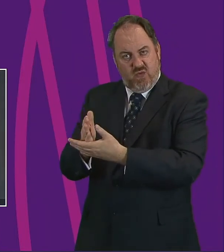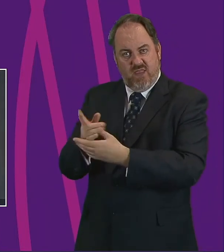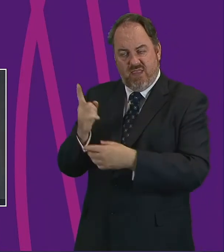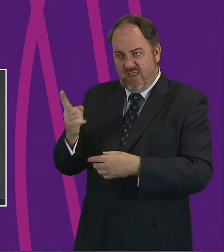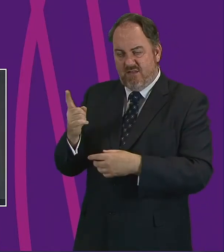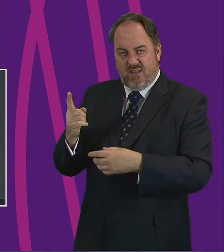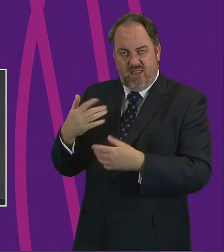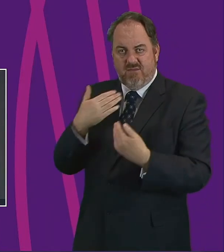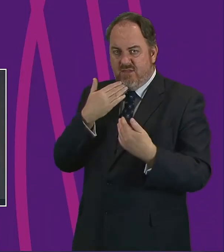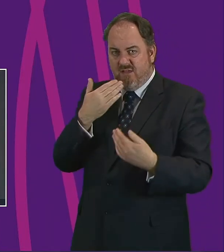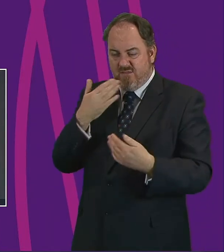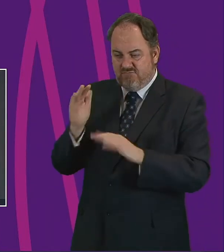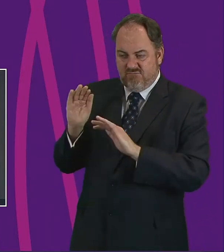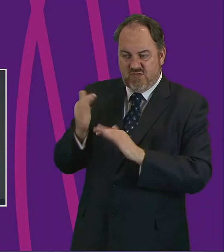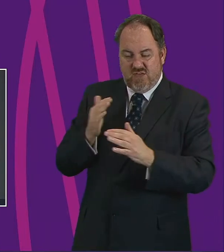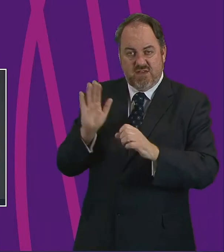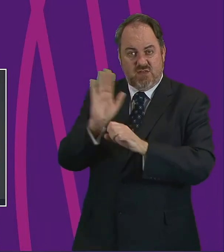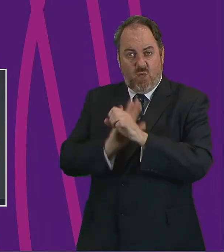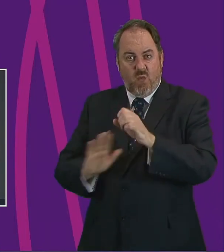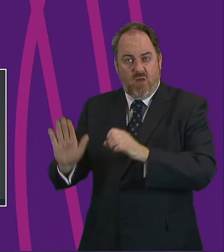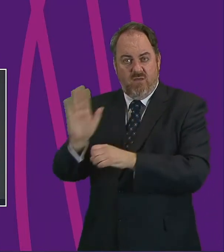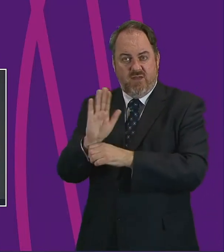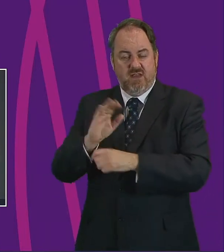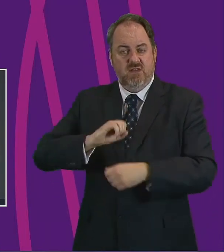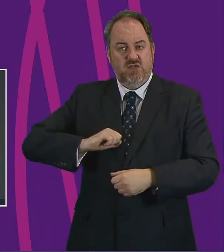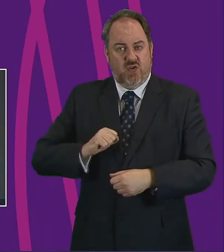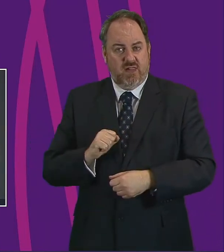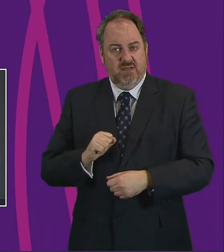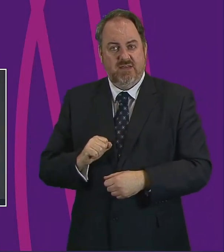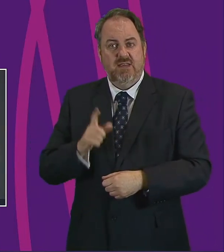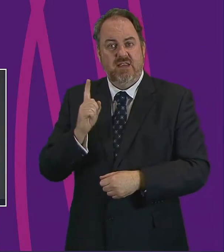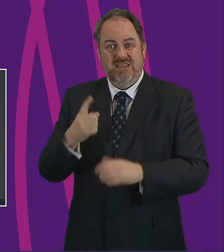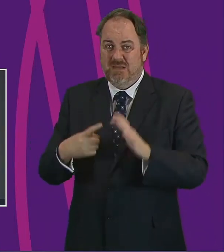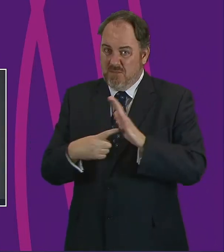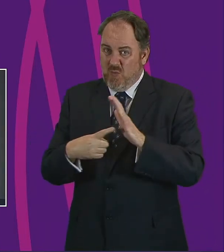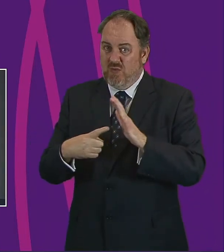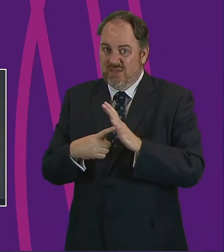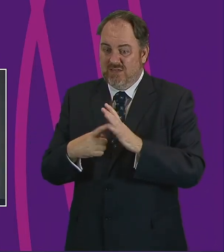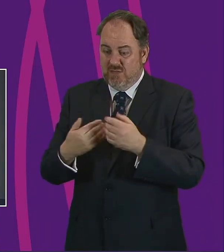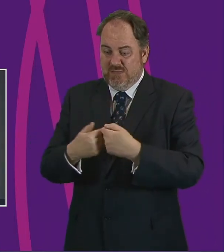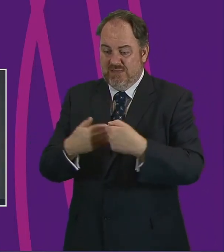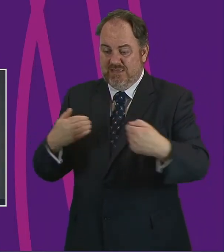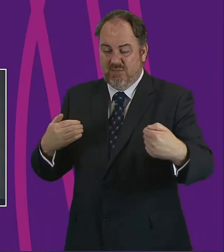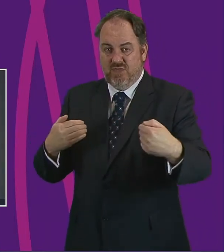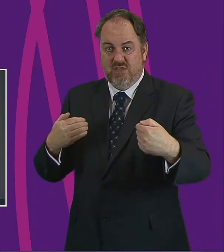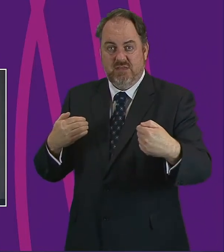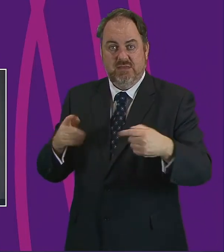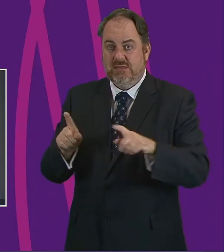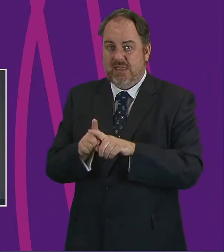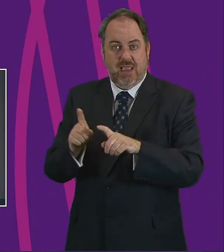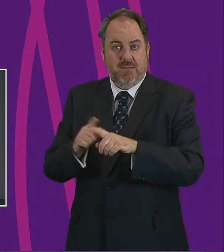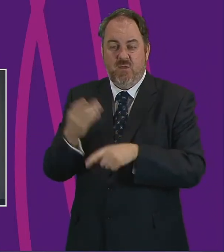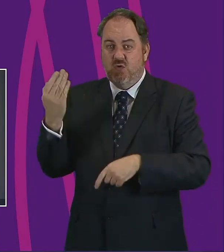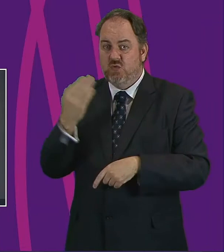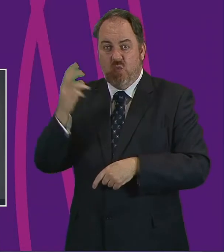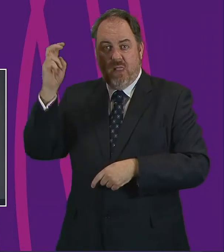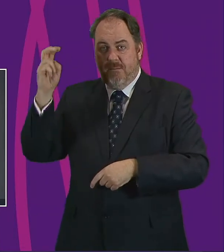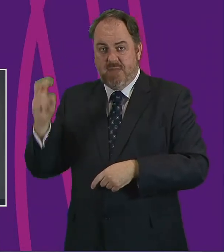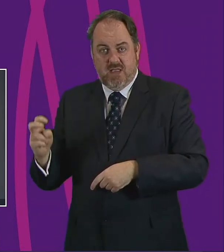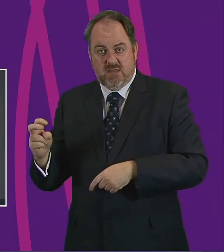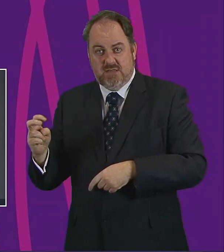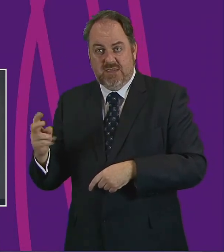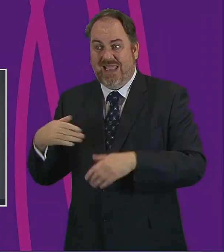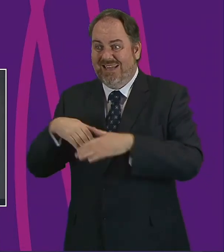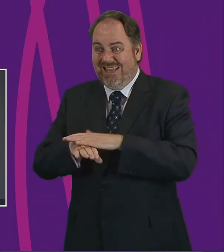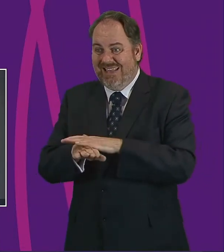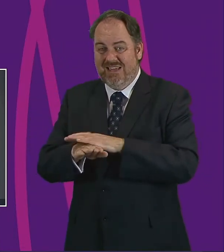country. So the questions of physical distancing are as relevant on school transport as they are within the school